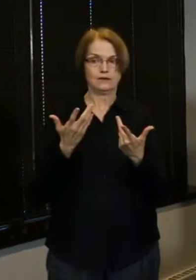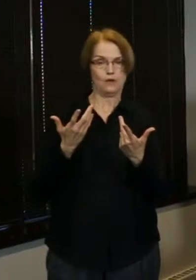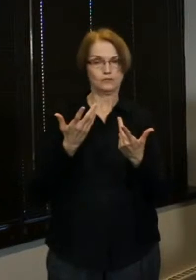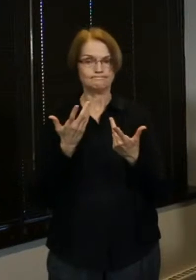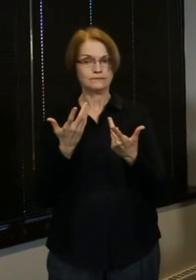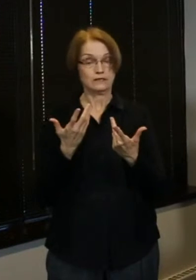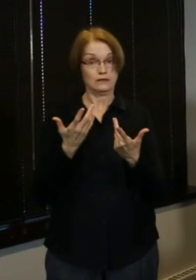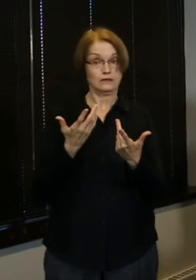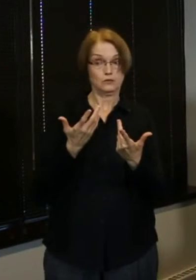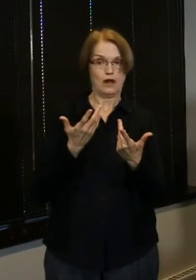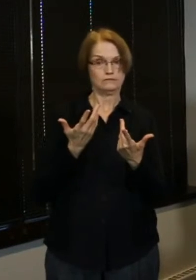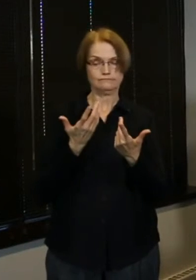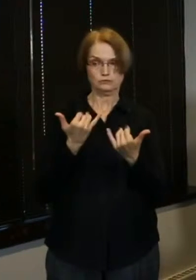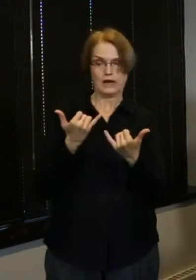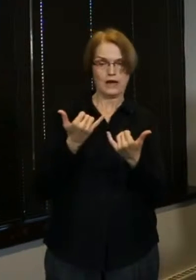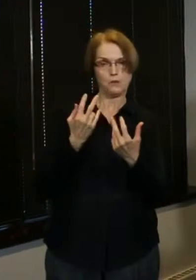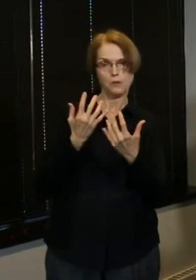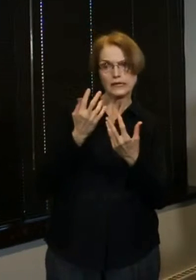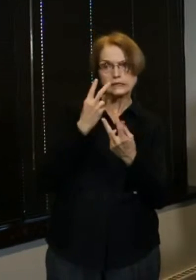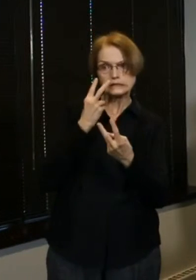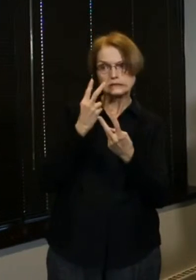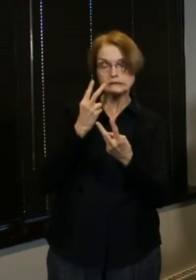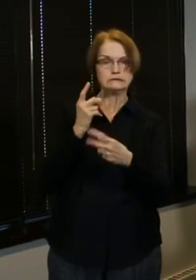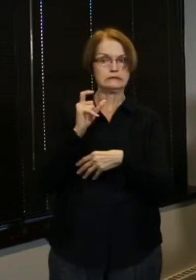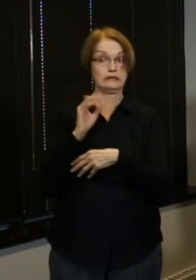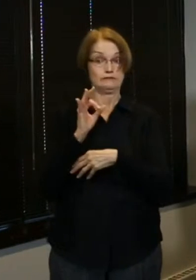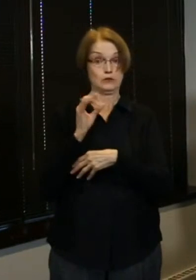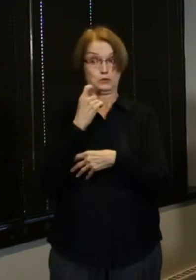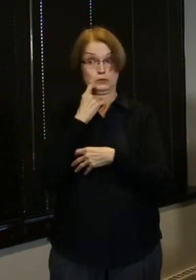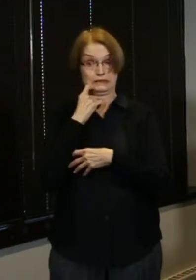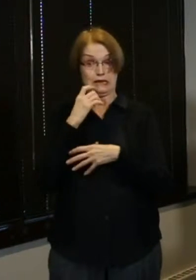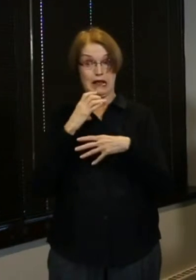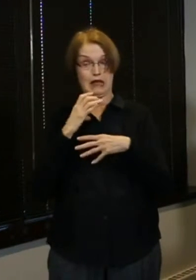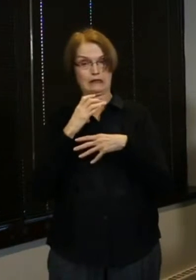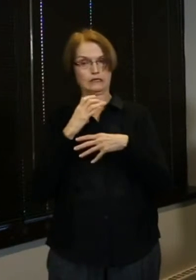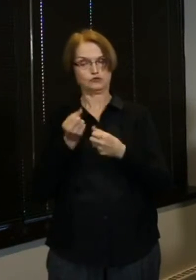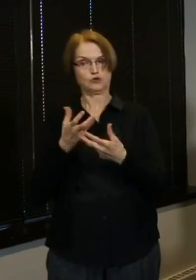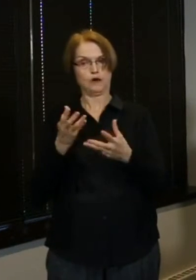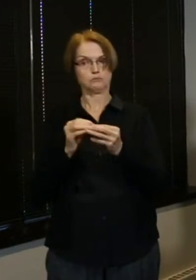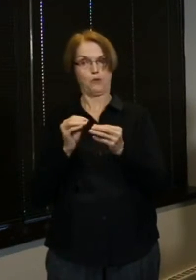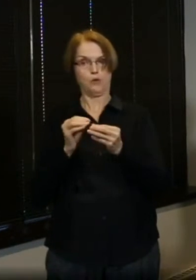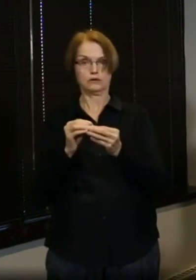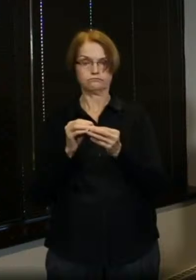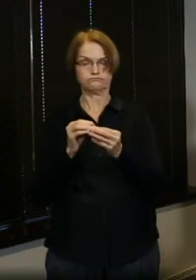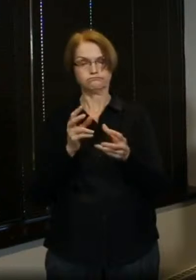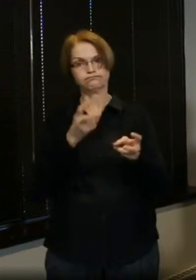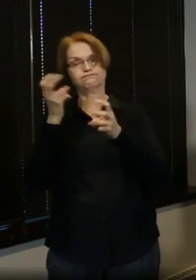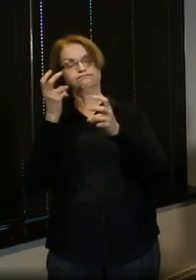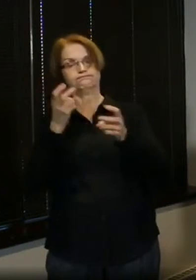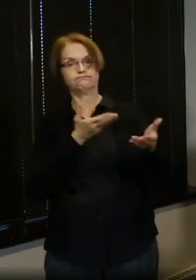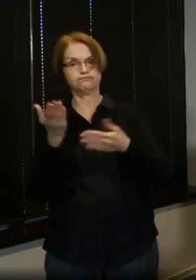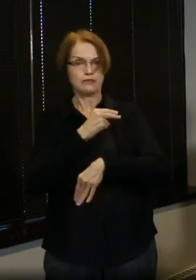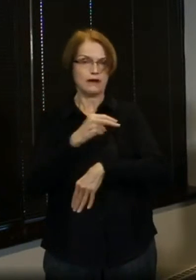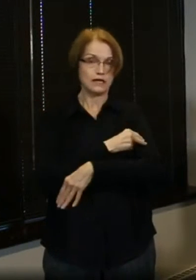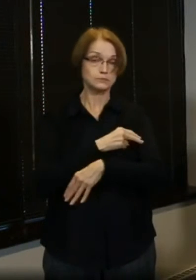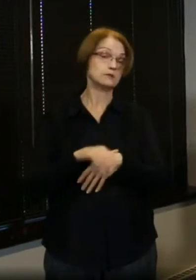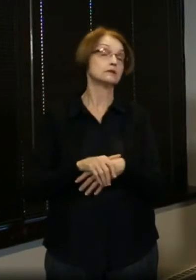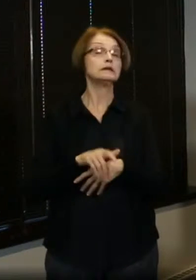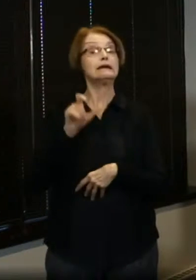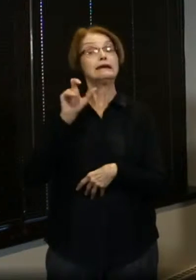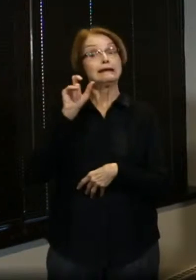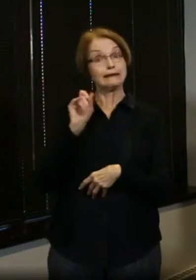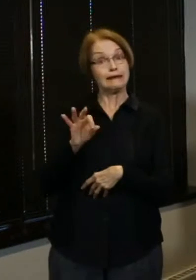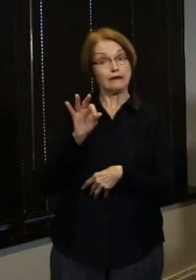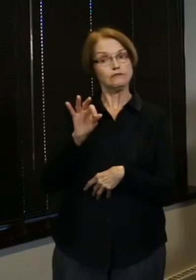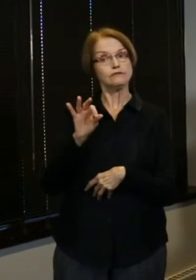to see if we're going to have any surge from the holidays. So if the number of new COVID patients increases because